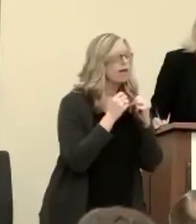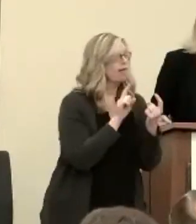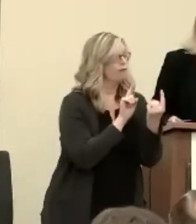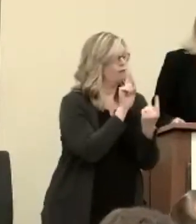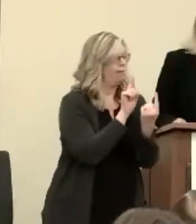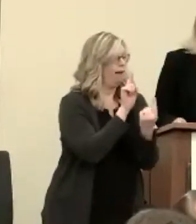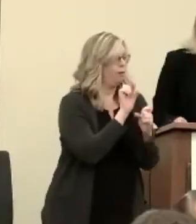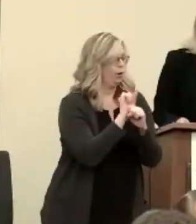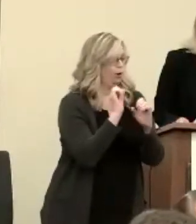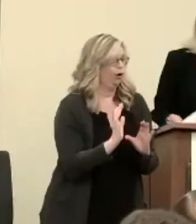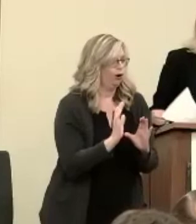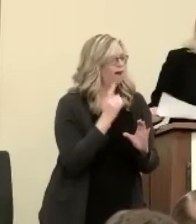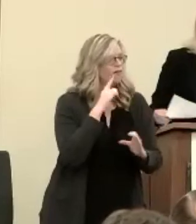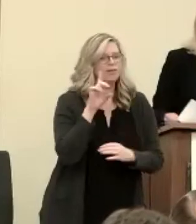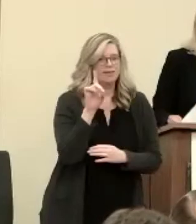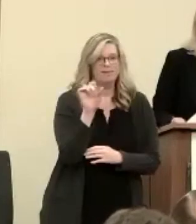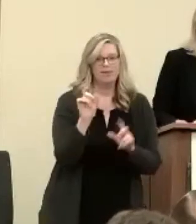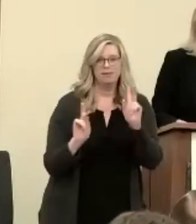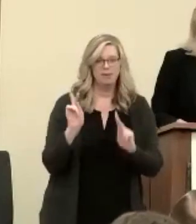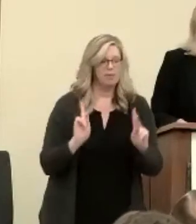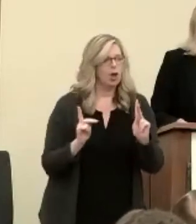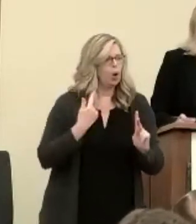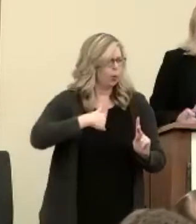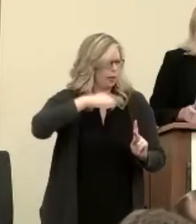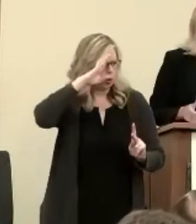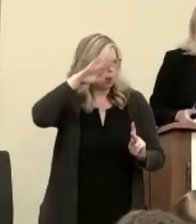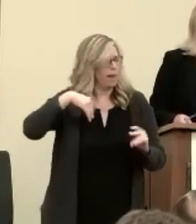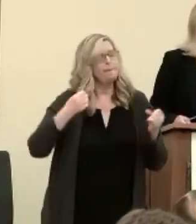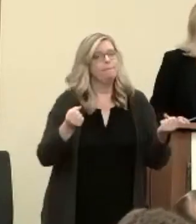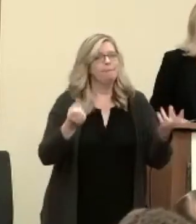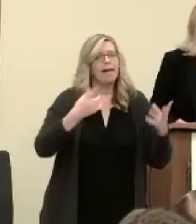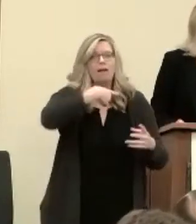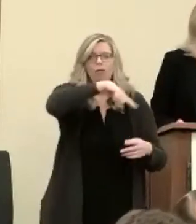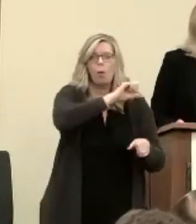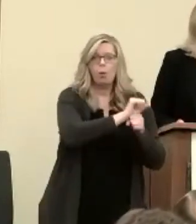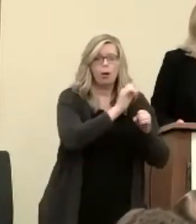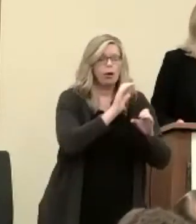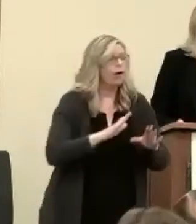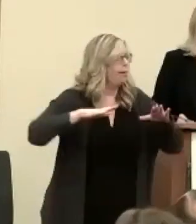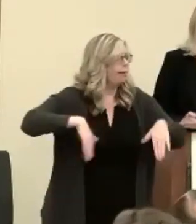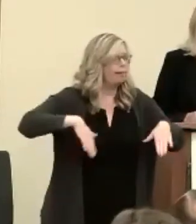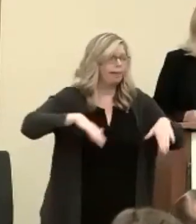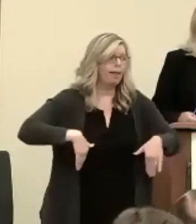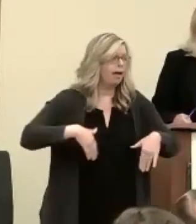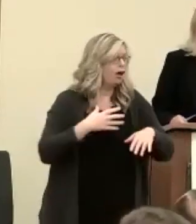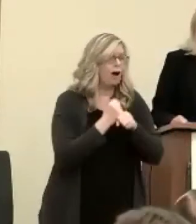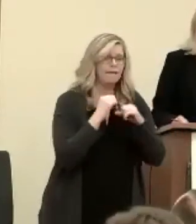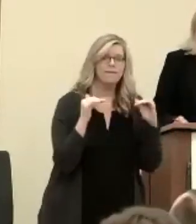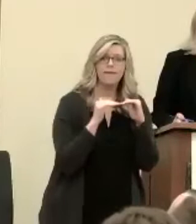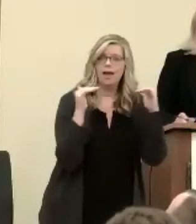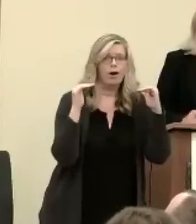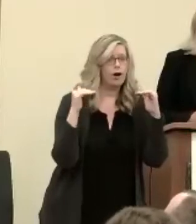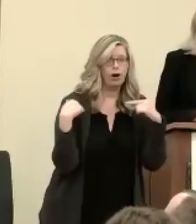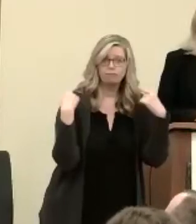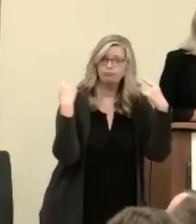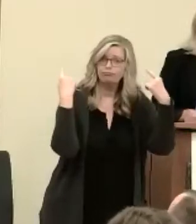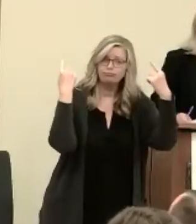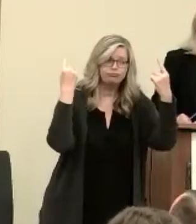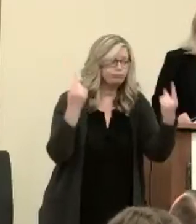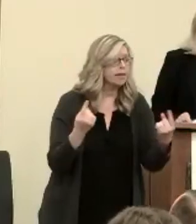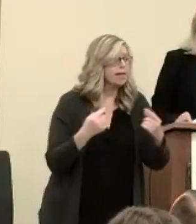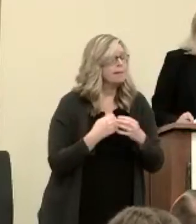disability sector, and we know that many of them have not received a fair deal in the last many years. In